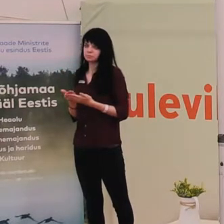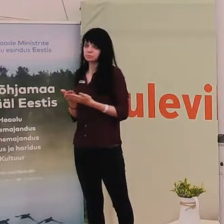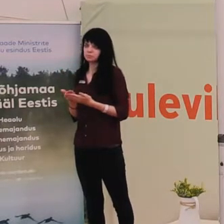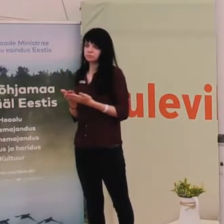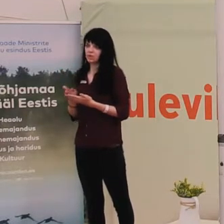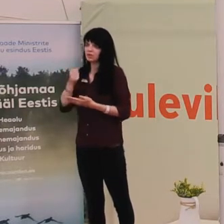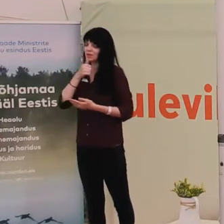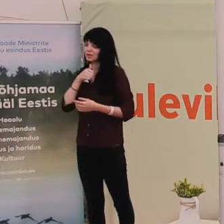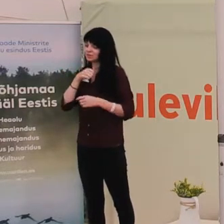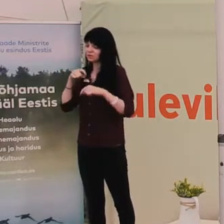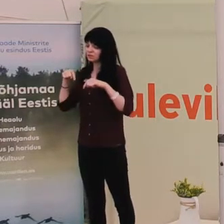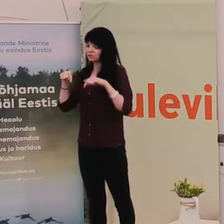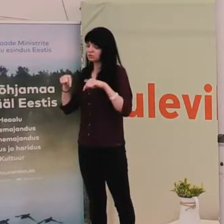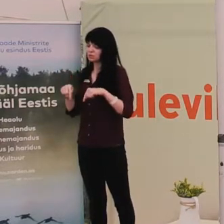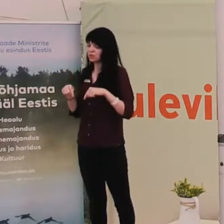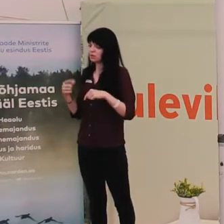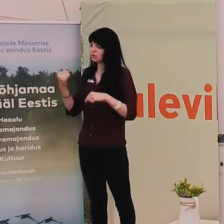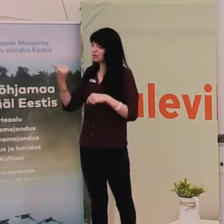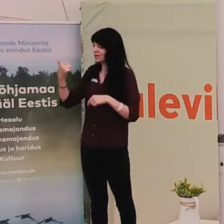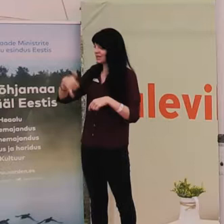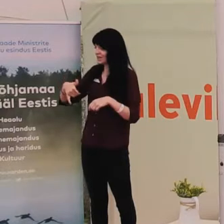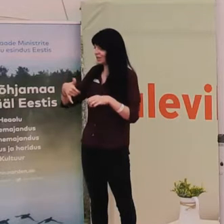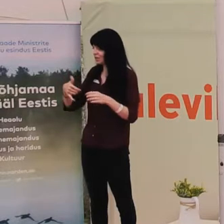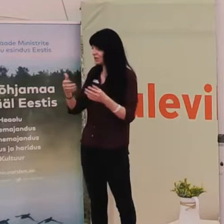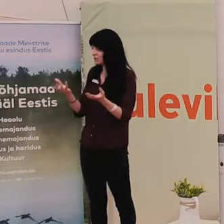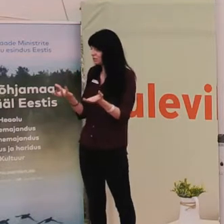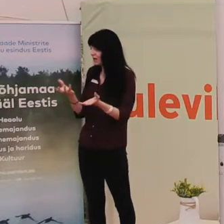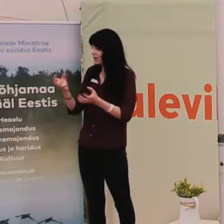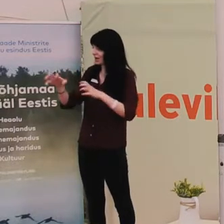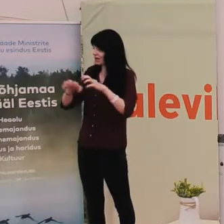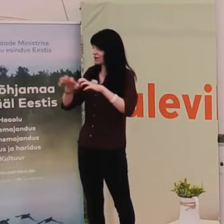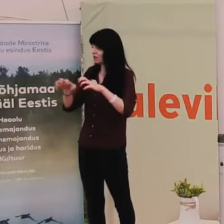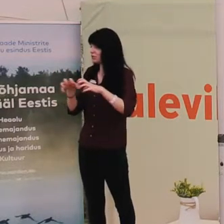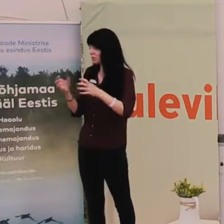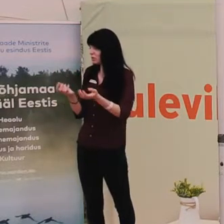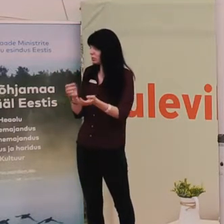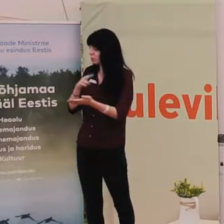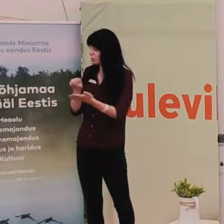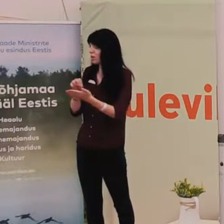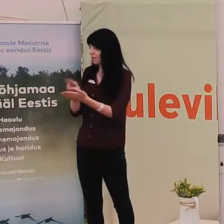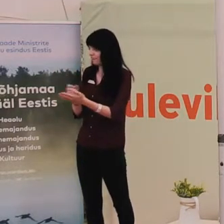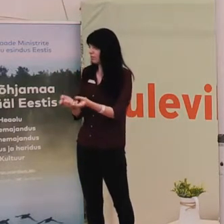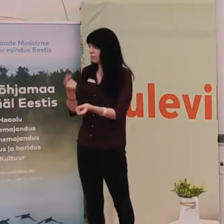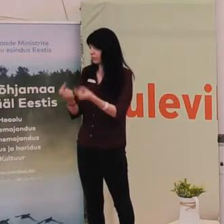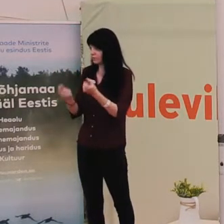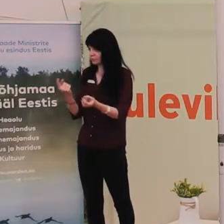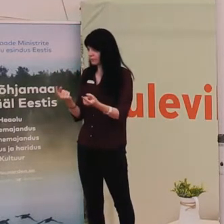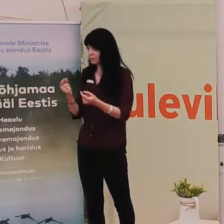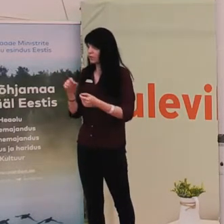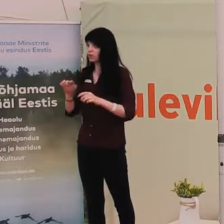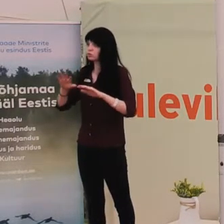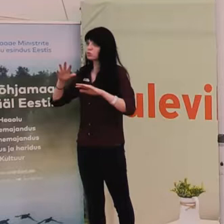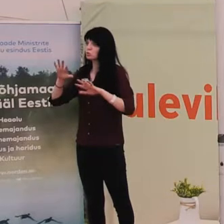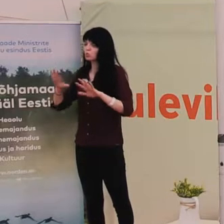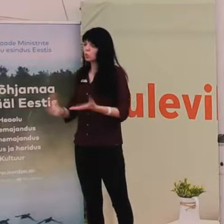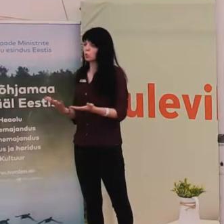Estonian oil shale companies are already in difficulties due to that. So if